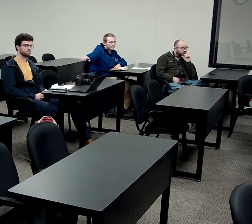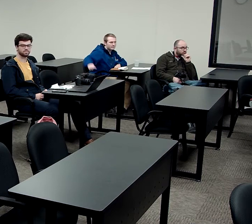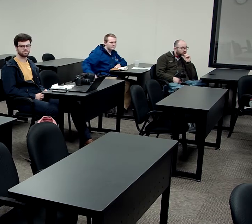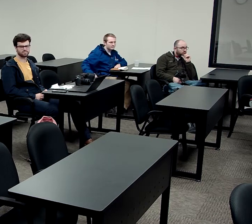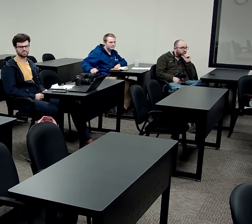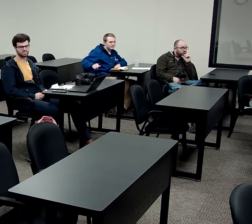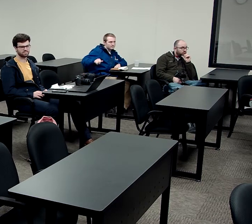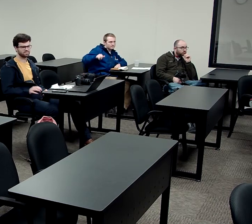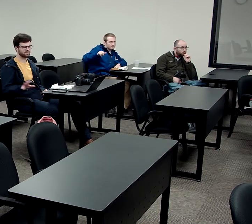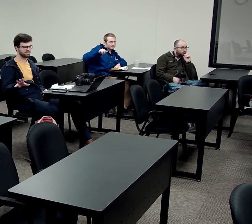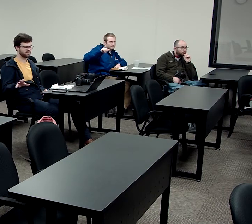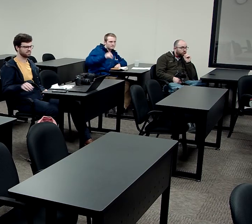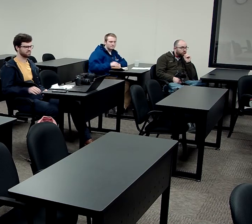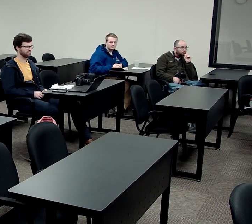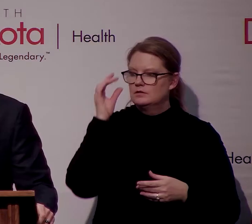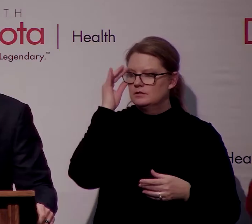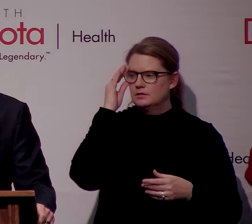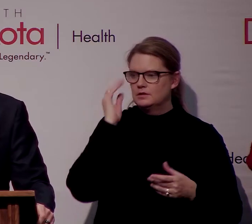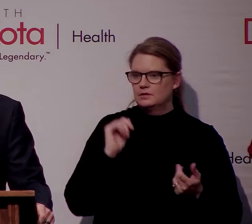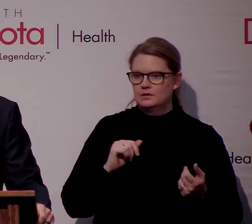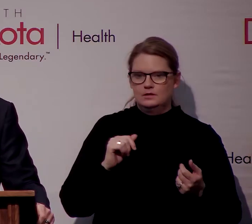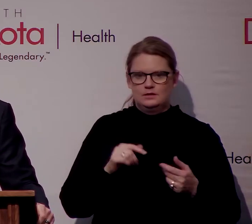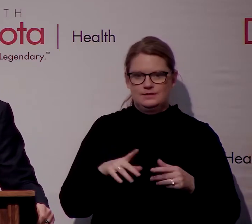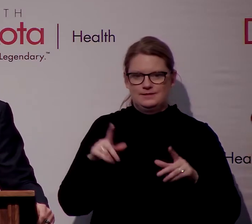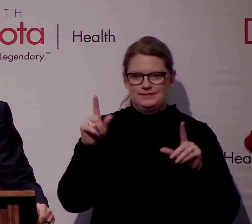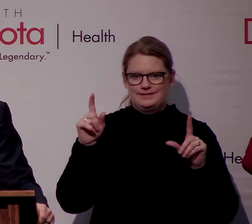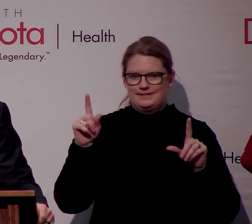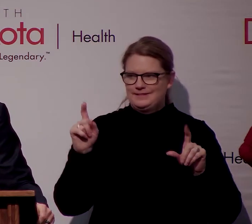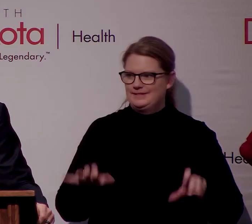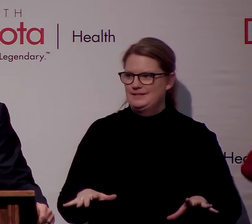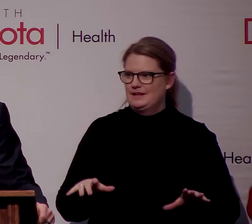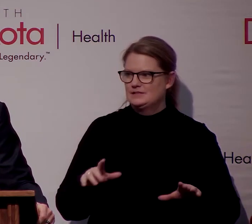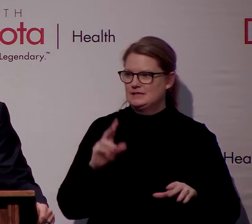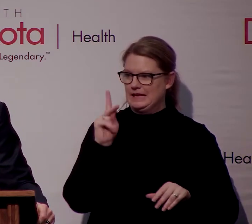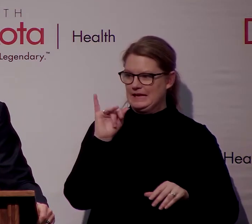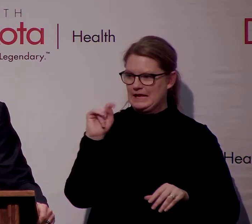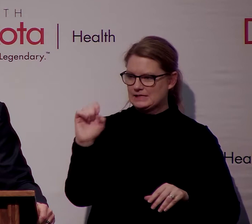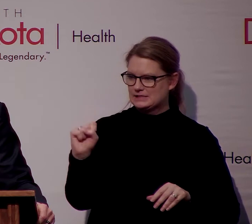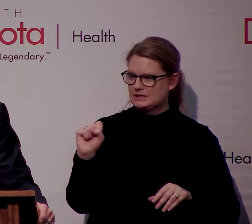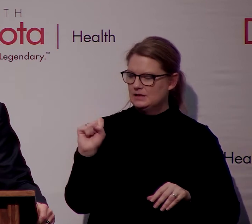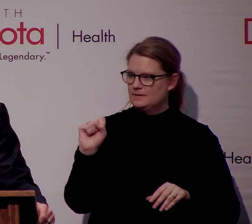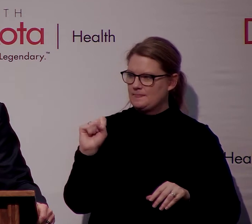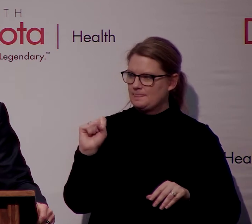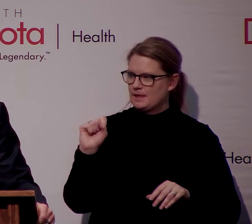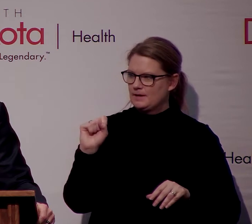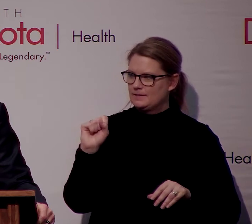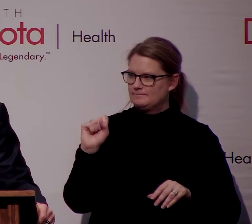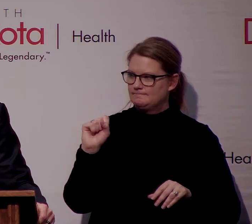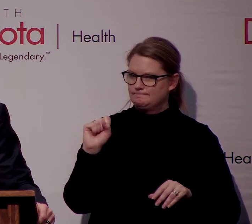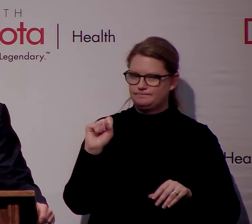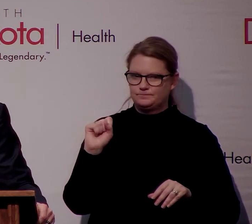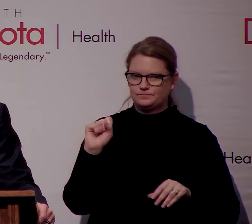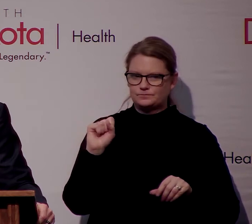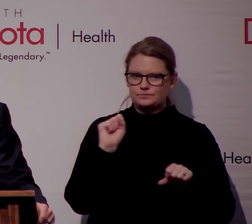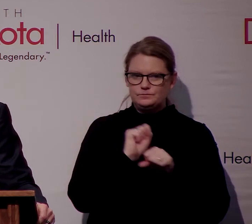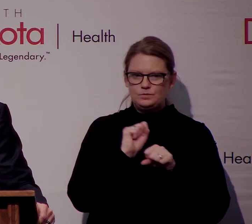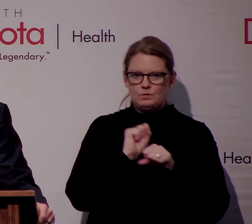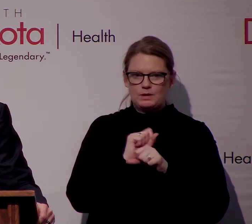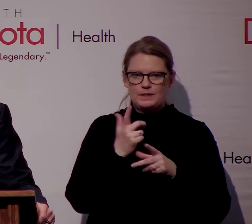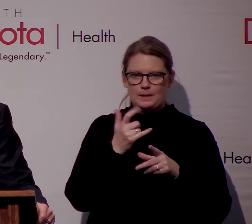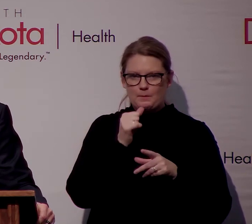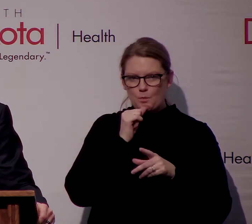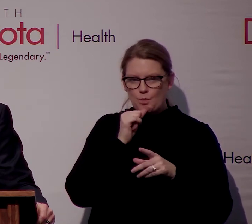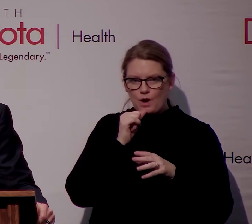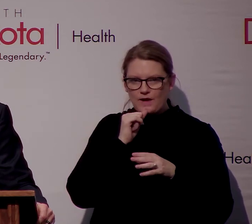week? In terms of the testing kits, again, working with the private sector, working